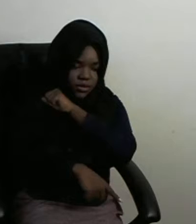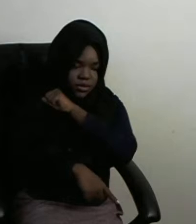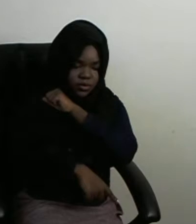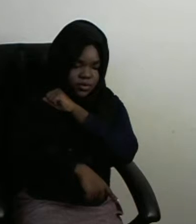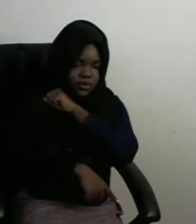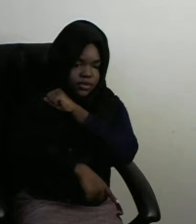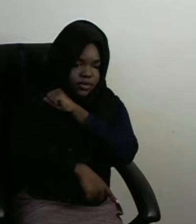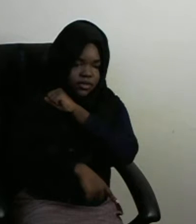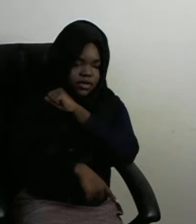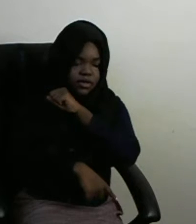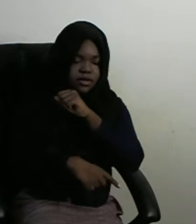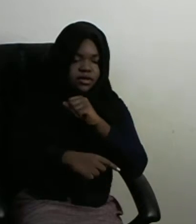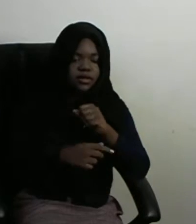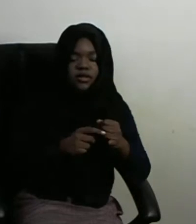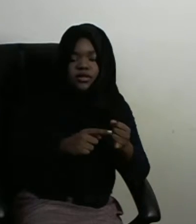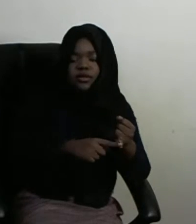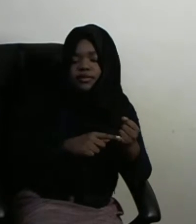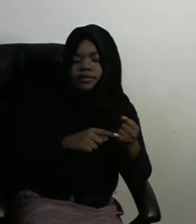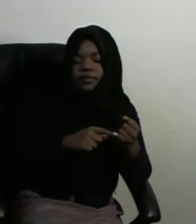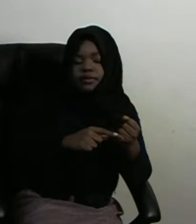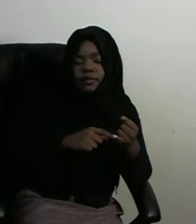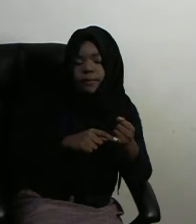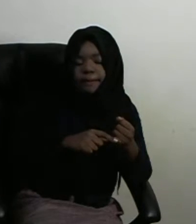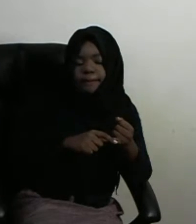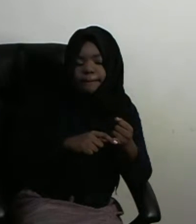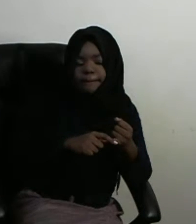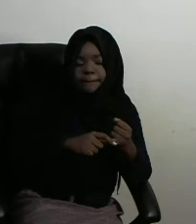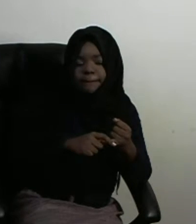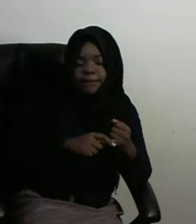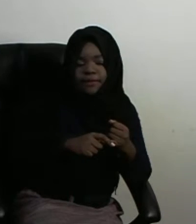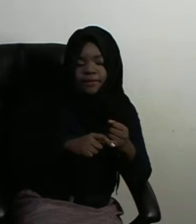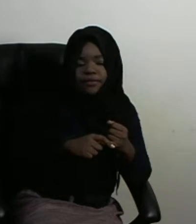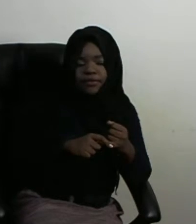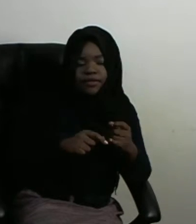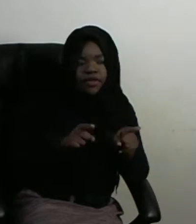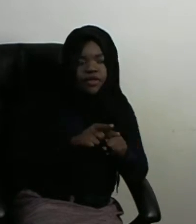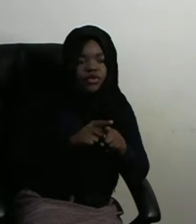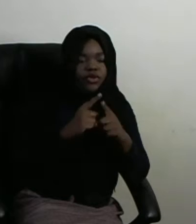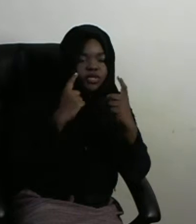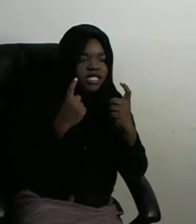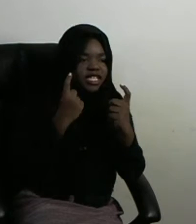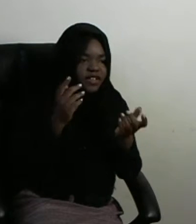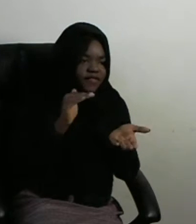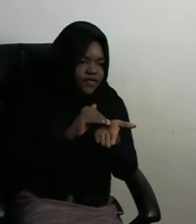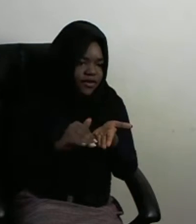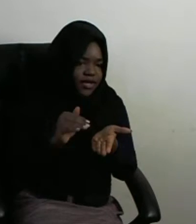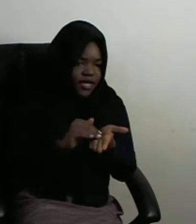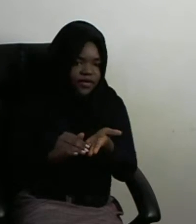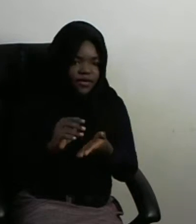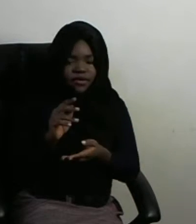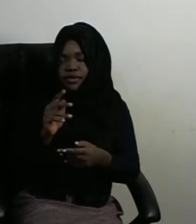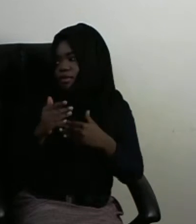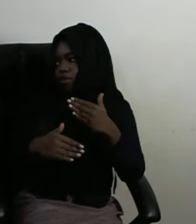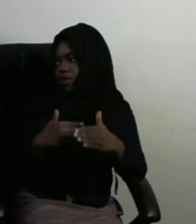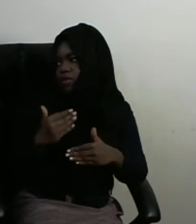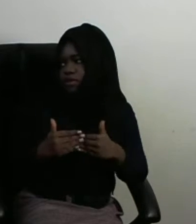as expiation, and as sin forgiveness seeking